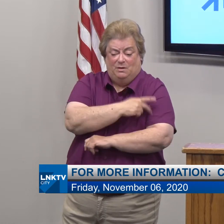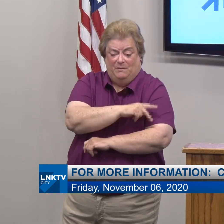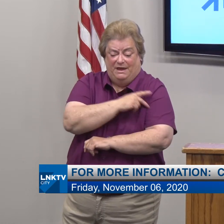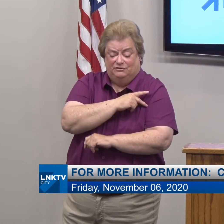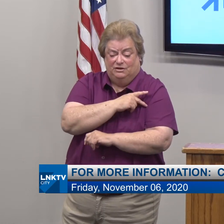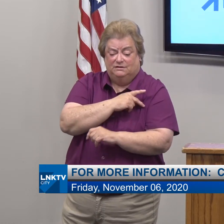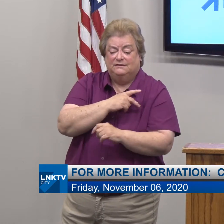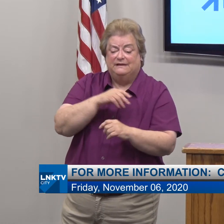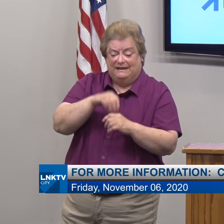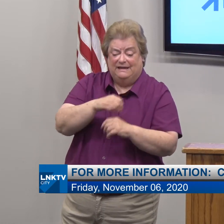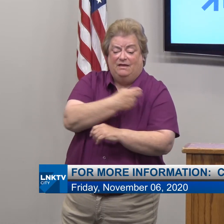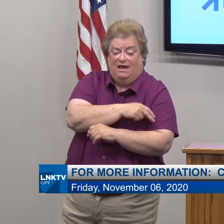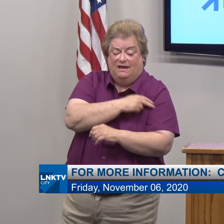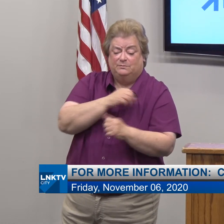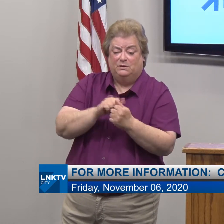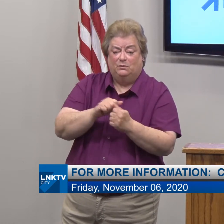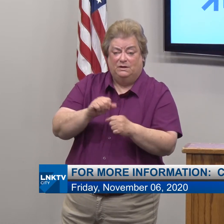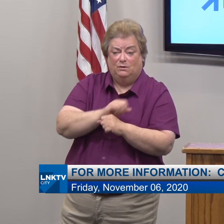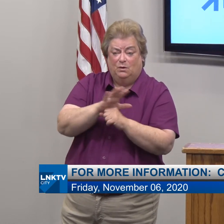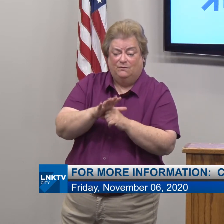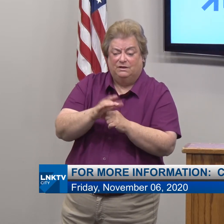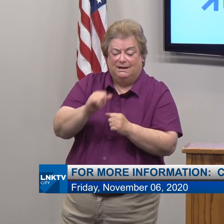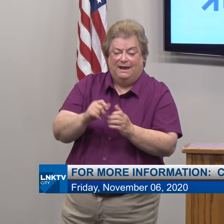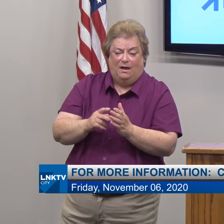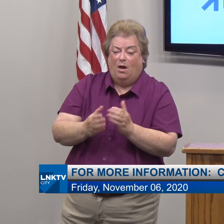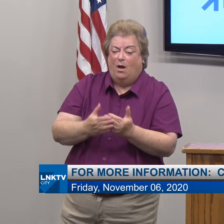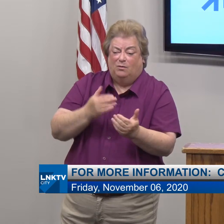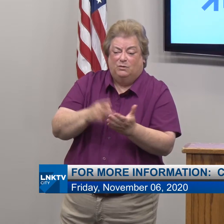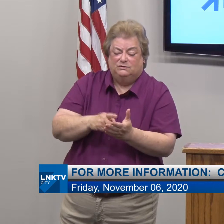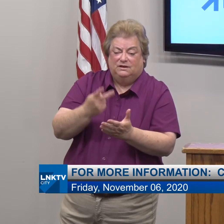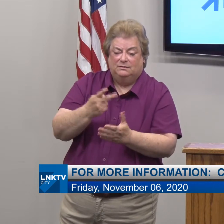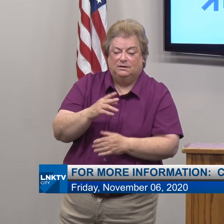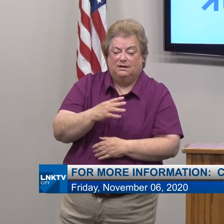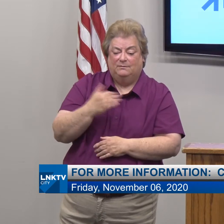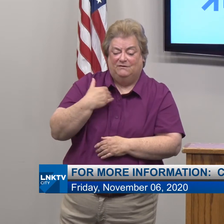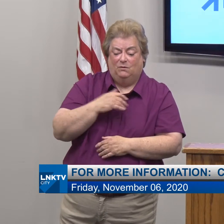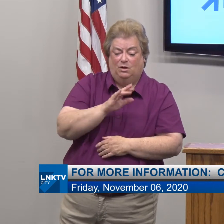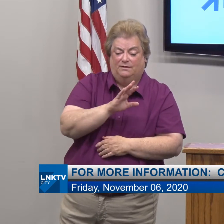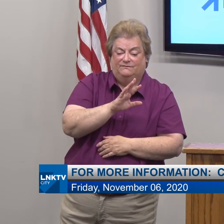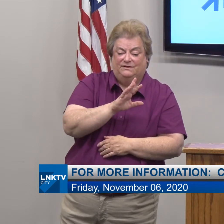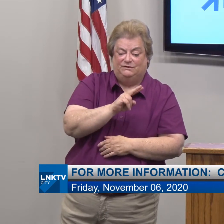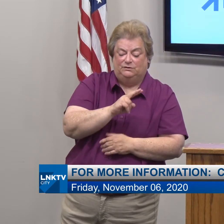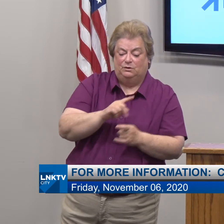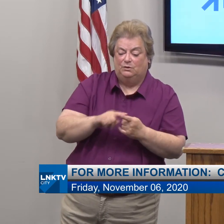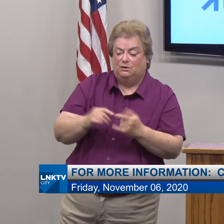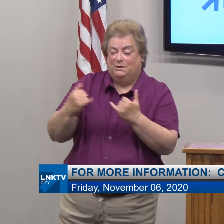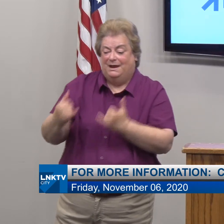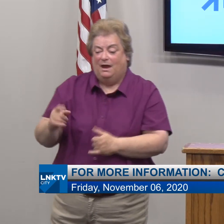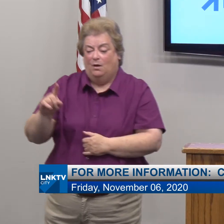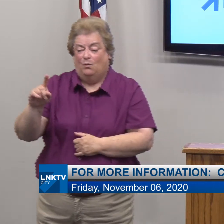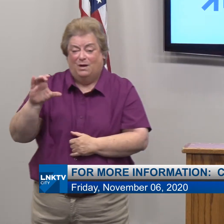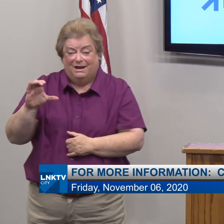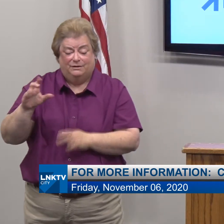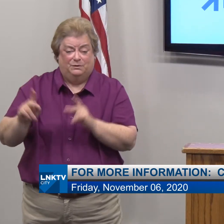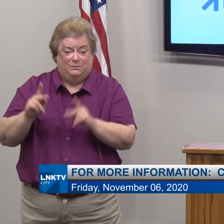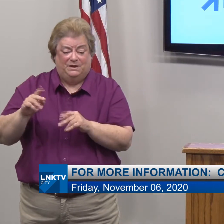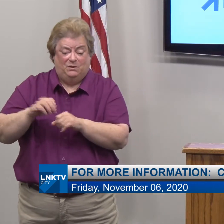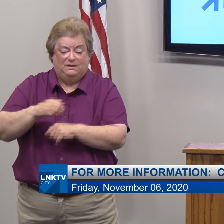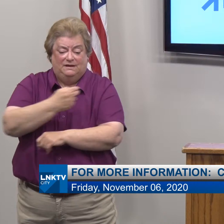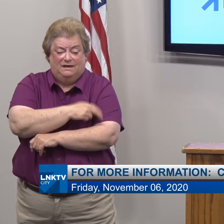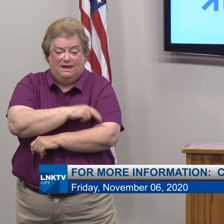with COVID-19 has nearly doubled, from 52 on the 17th to over 100 today, a new